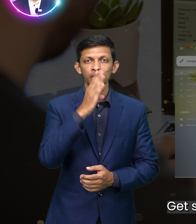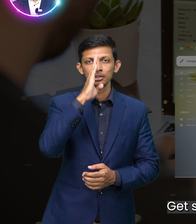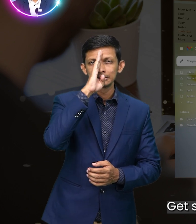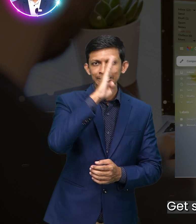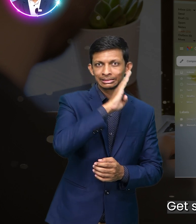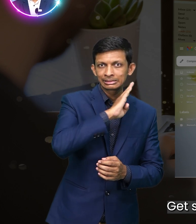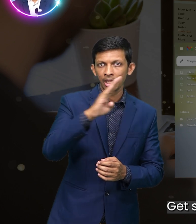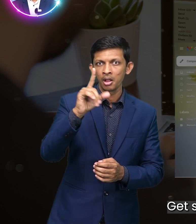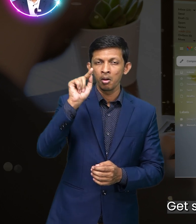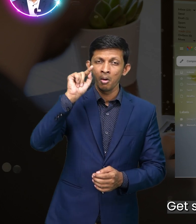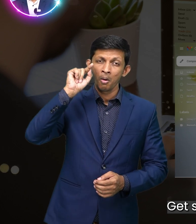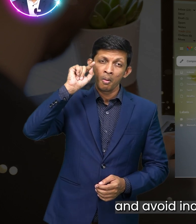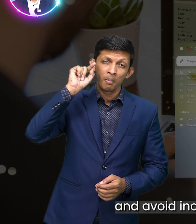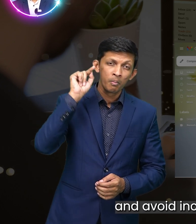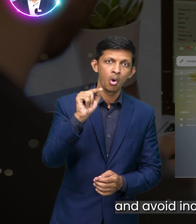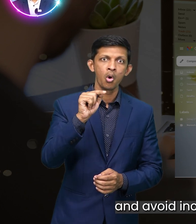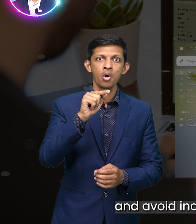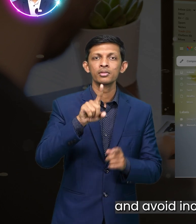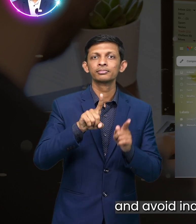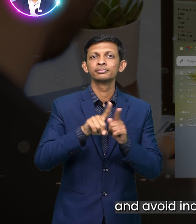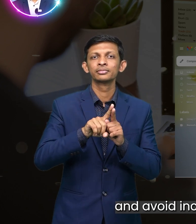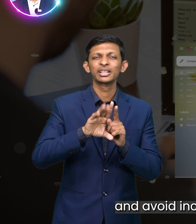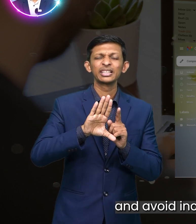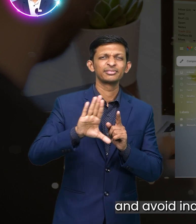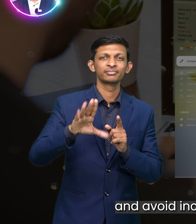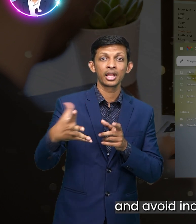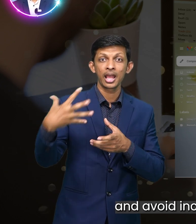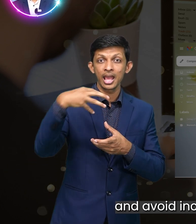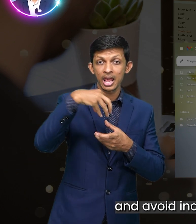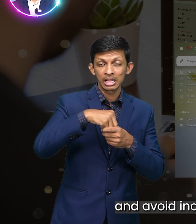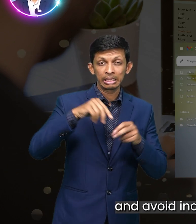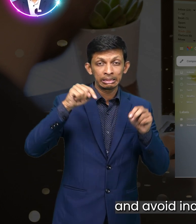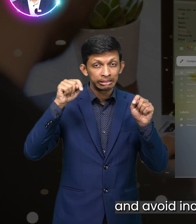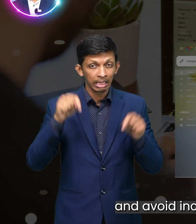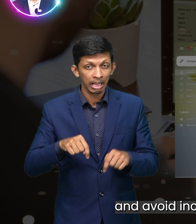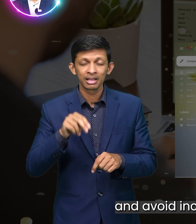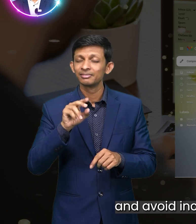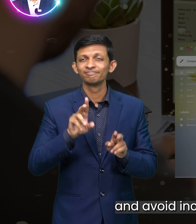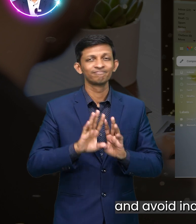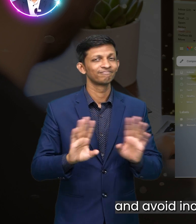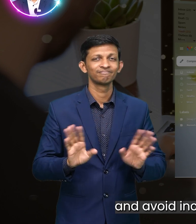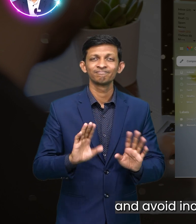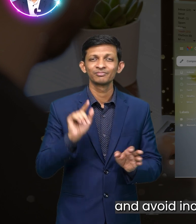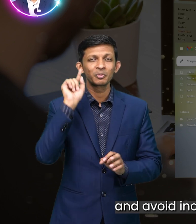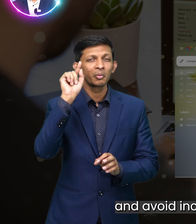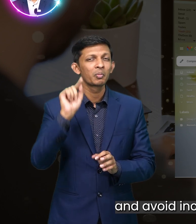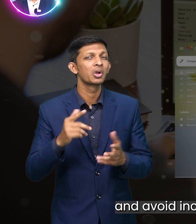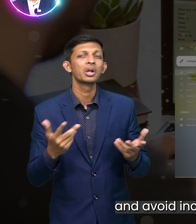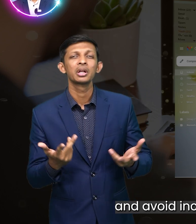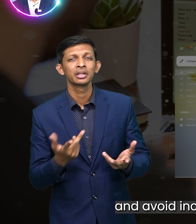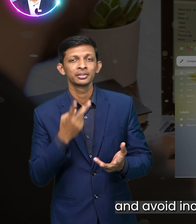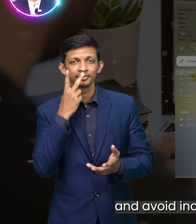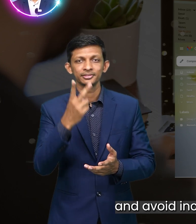Get straight to the point and avoid including unnecessary details.